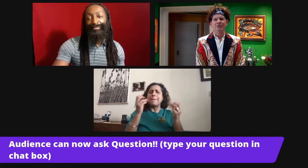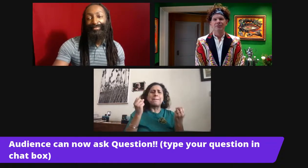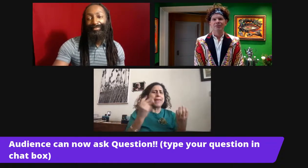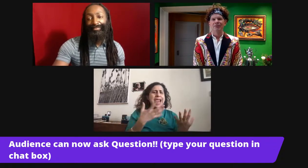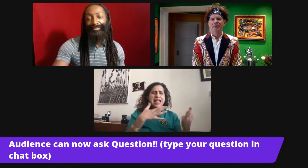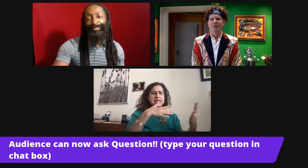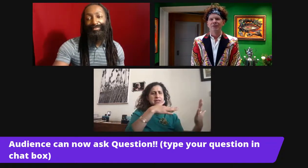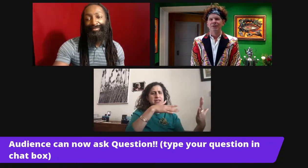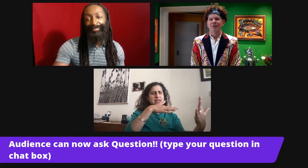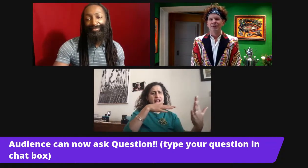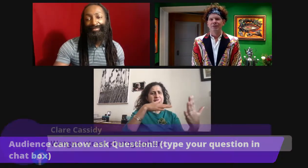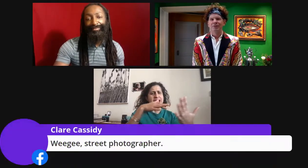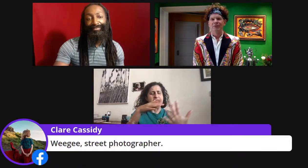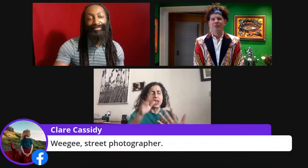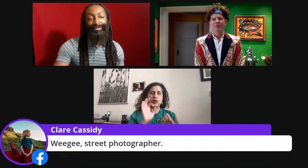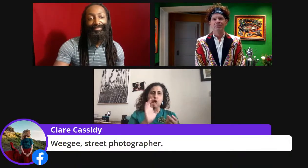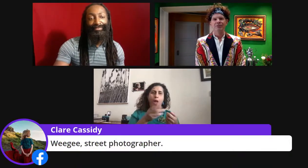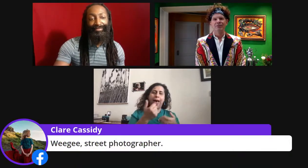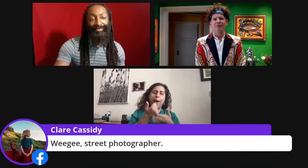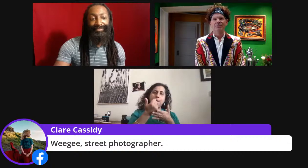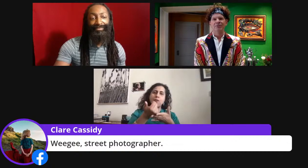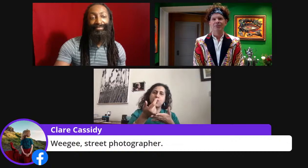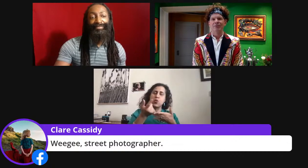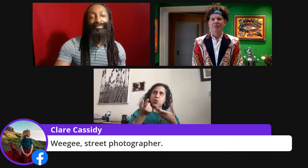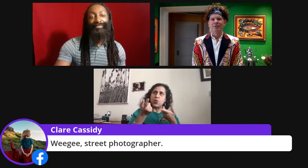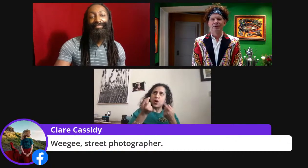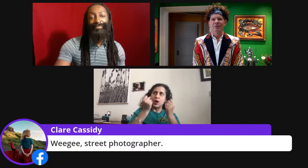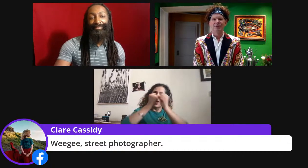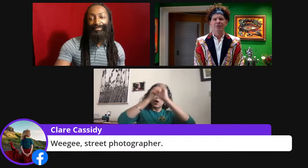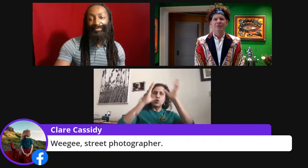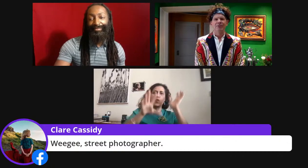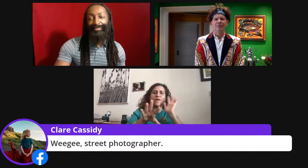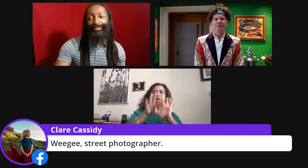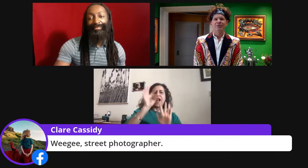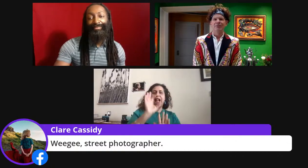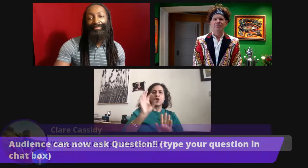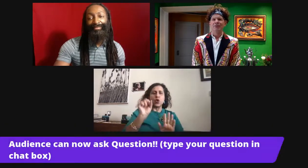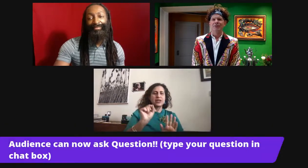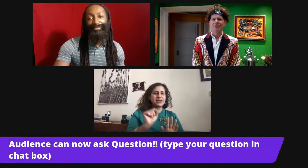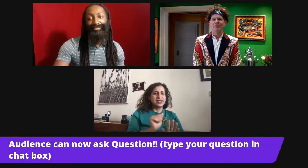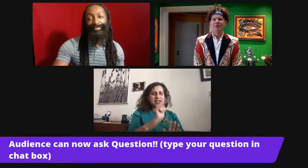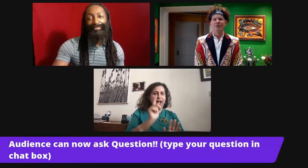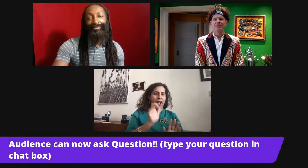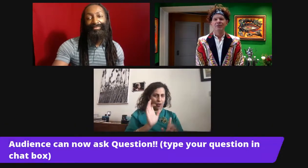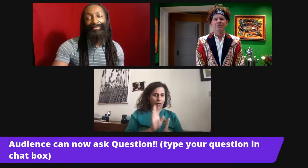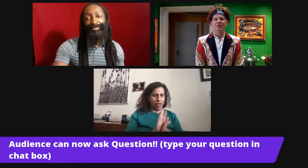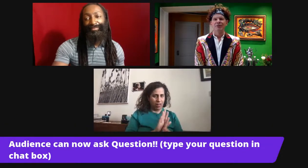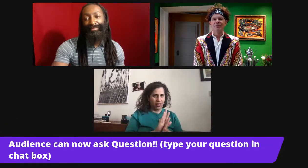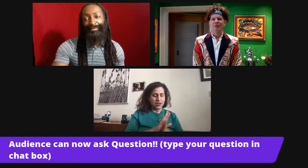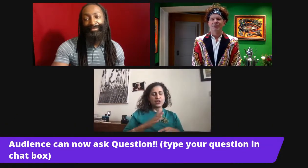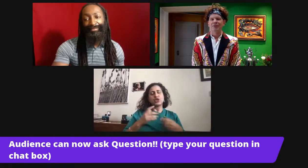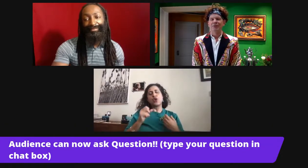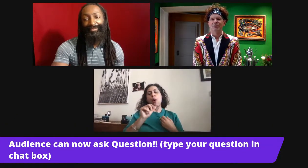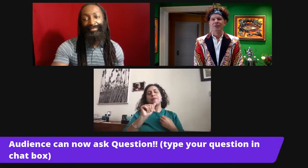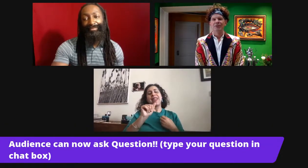they would do close-up photography. And so studying that, I was able to find